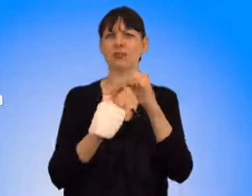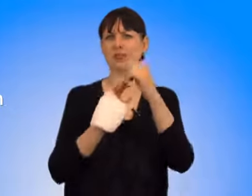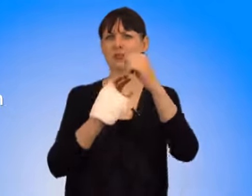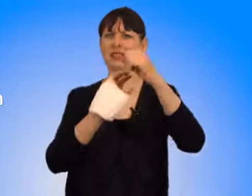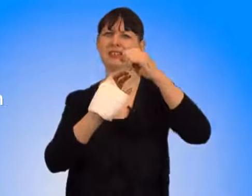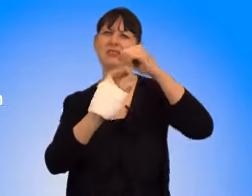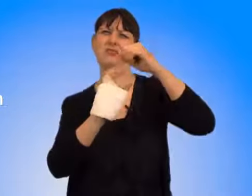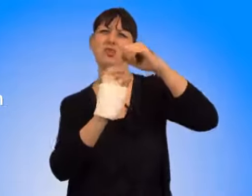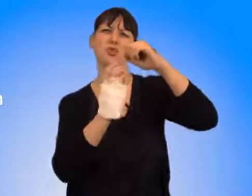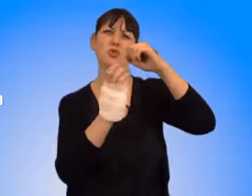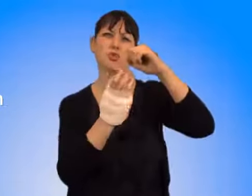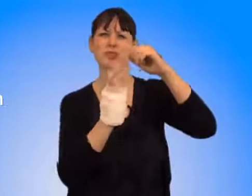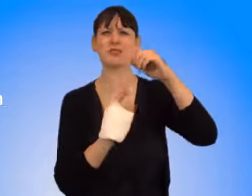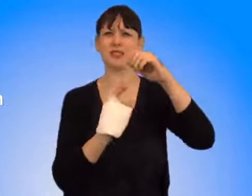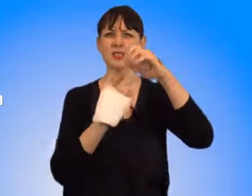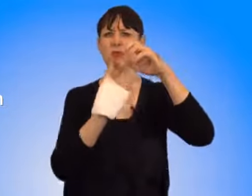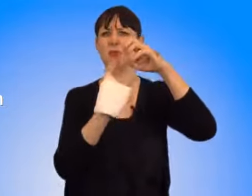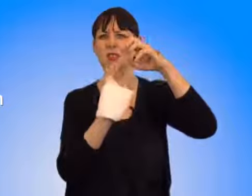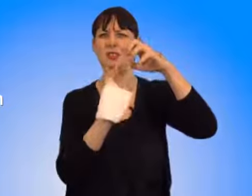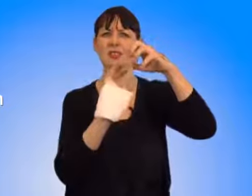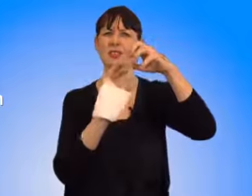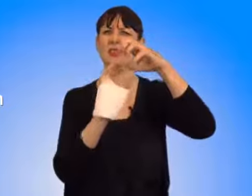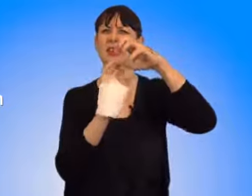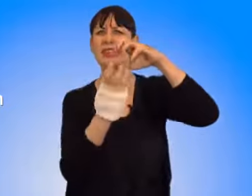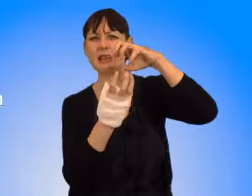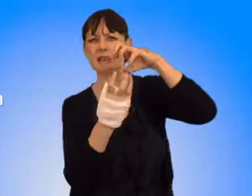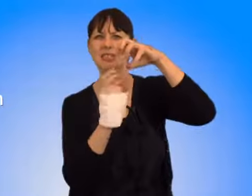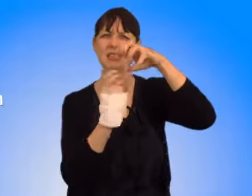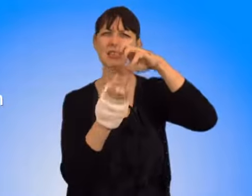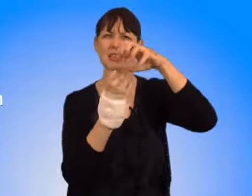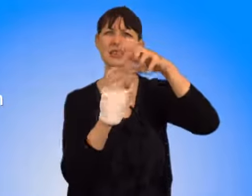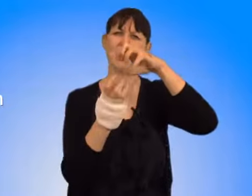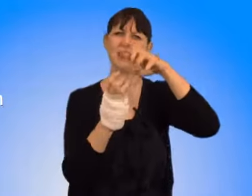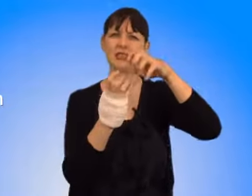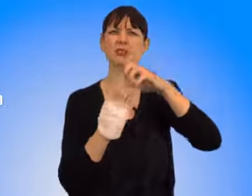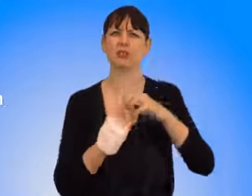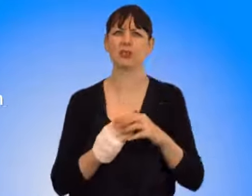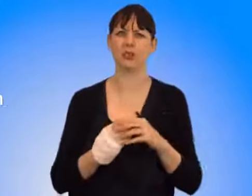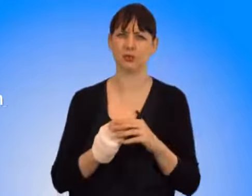usually means you've twisted a muscle or a ligament in your ankle or your